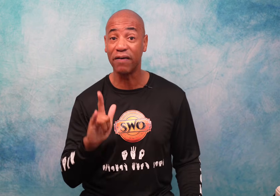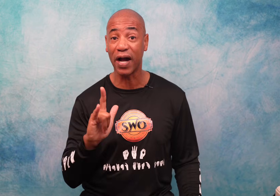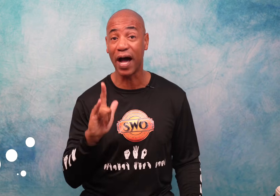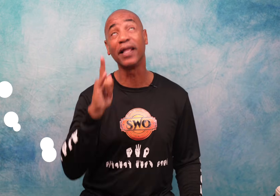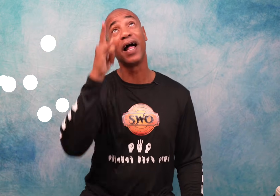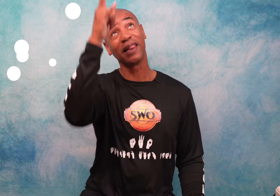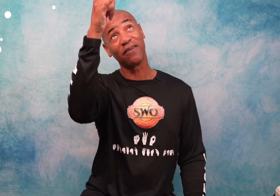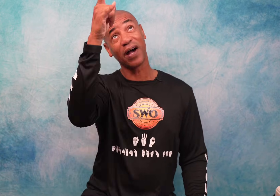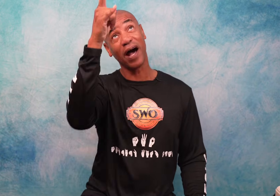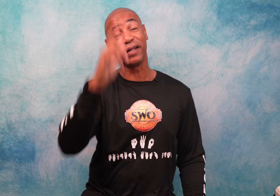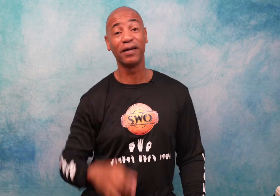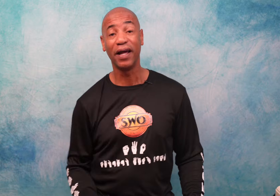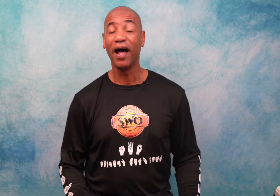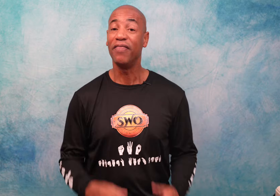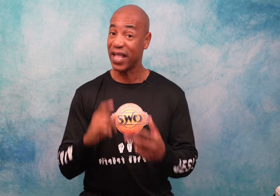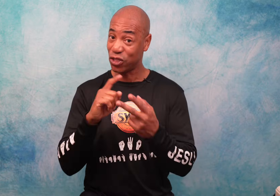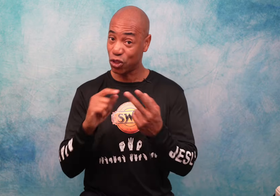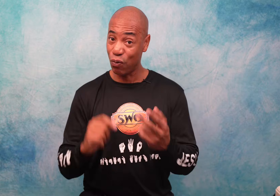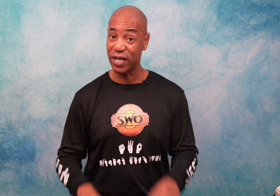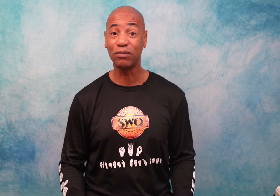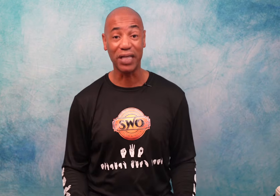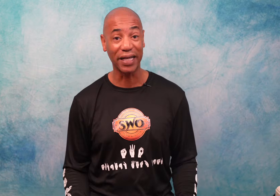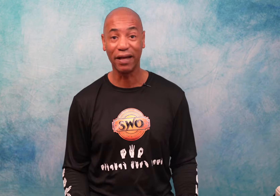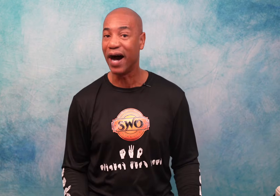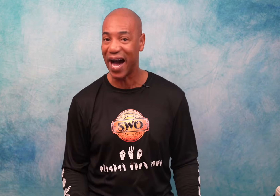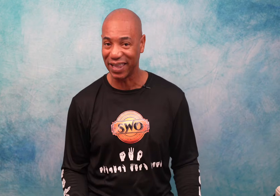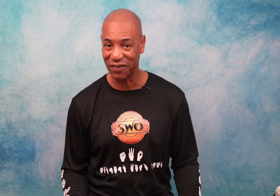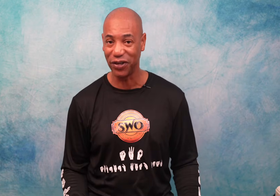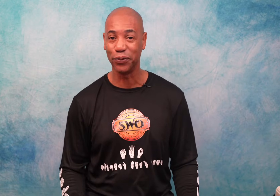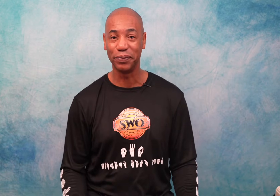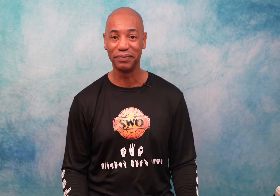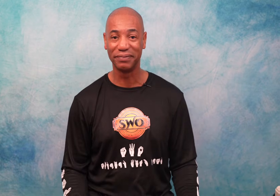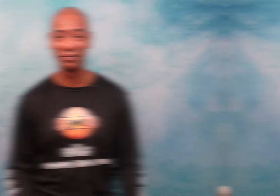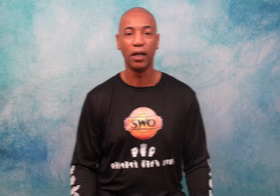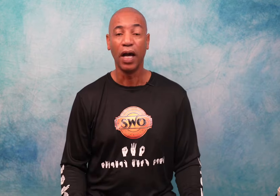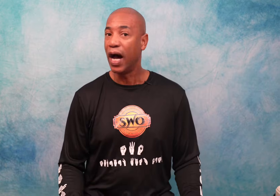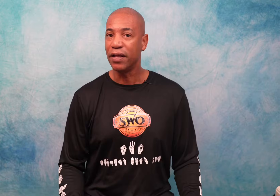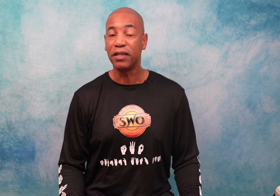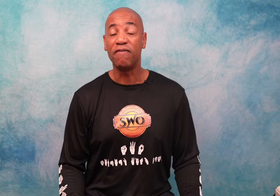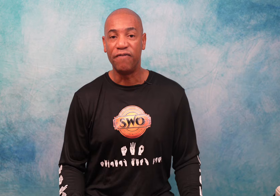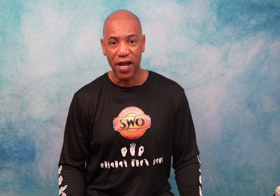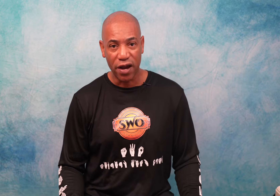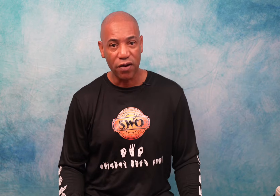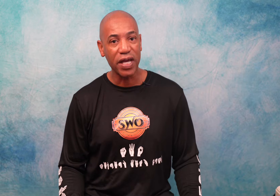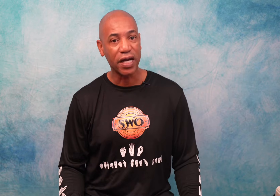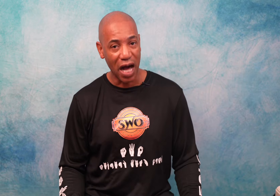God. That is the two ways of signing, I love you. Another very